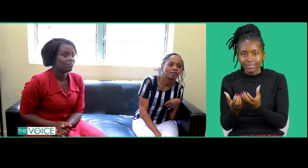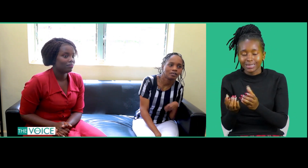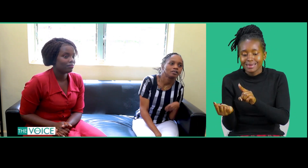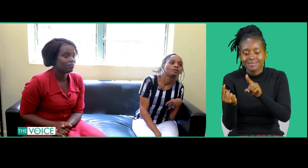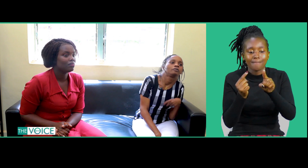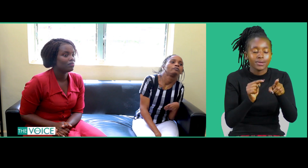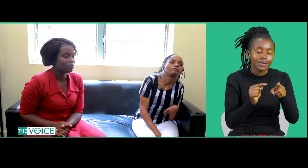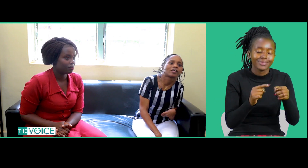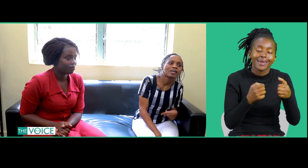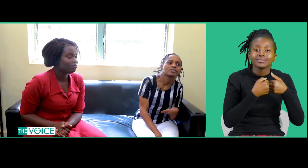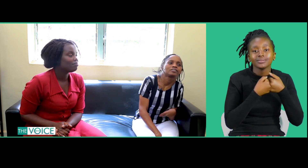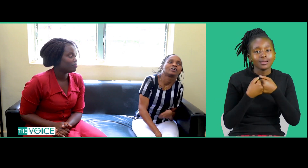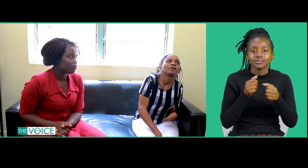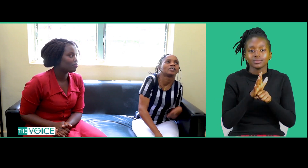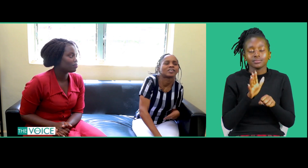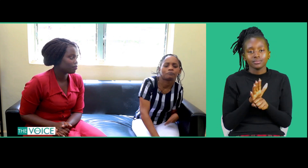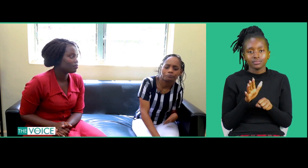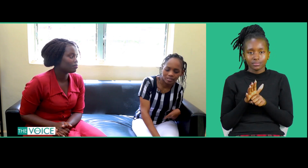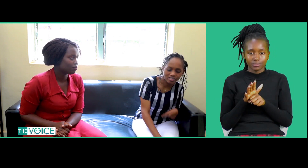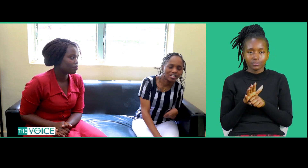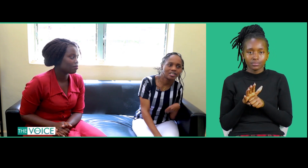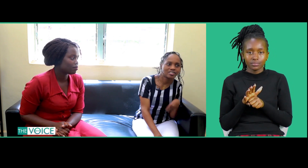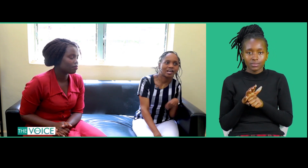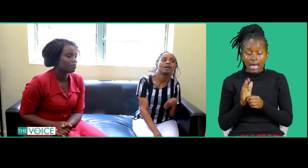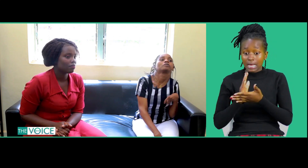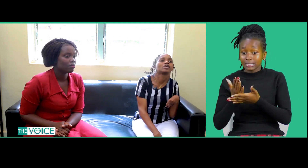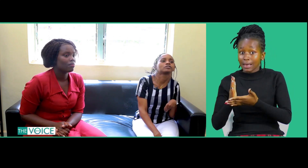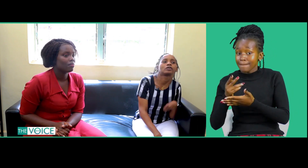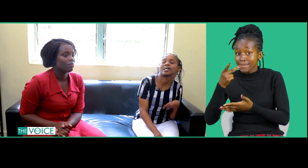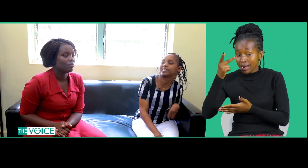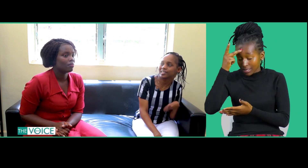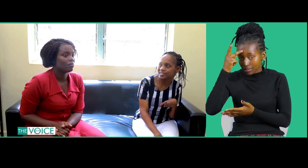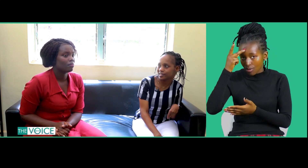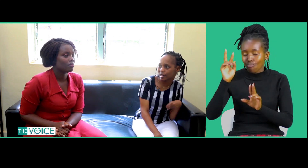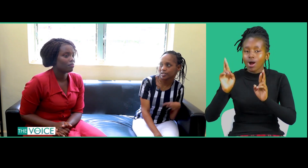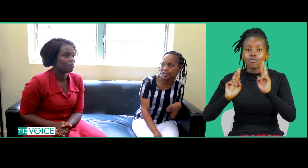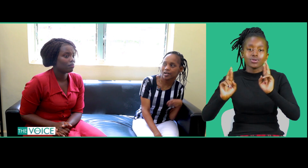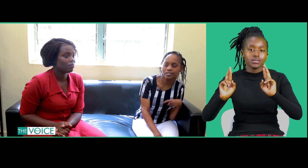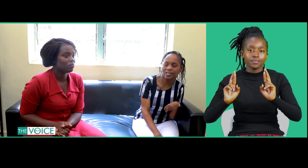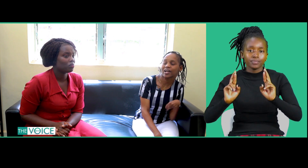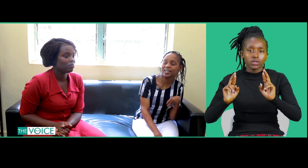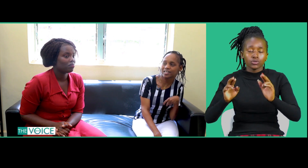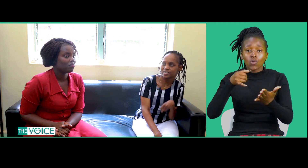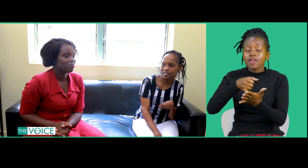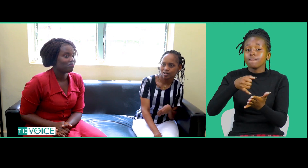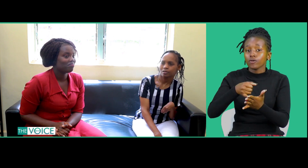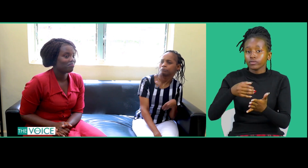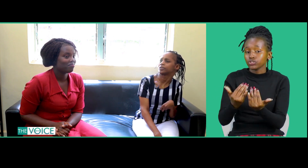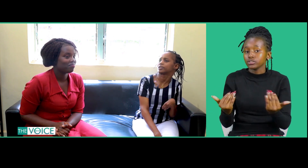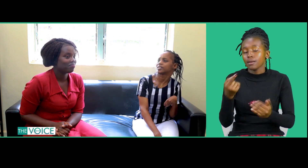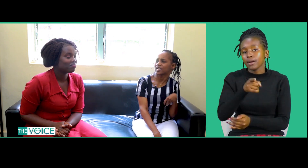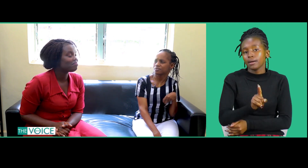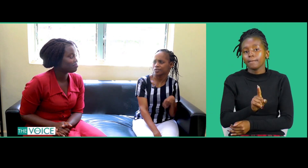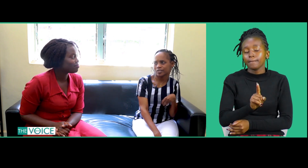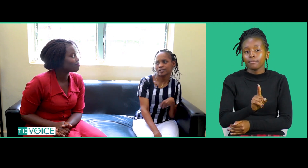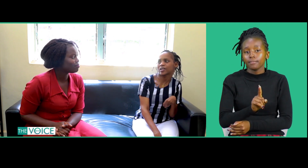barriers. You find that some parents, yes, are willing to engage their kids, but